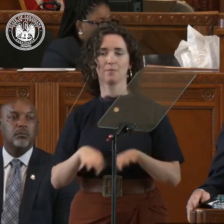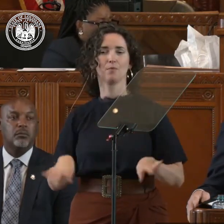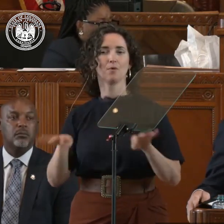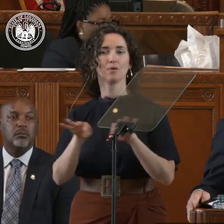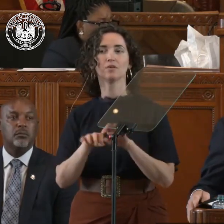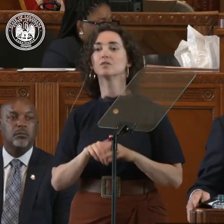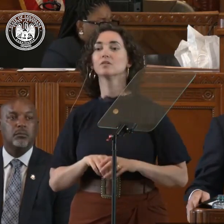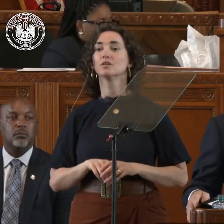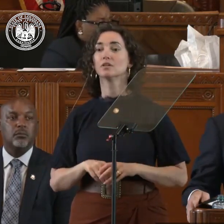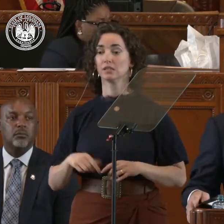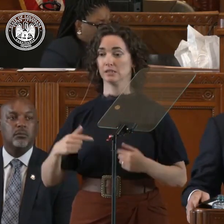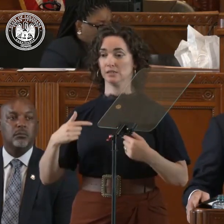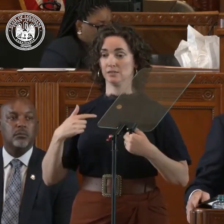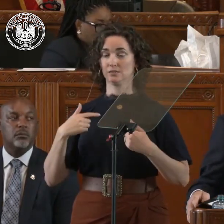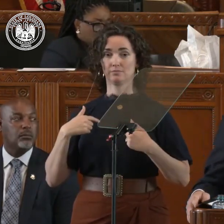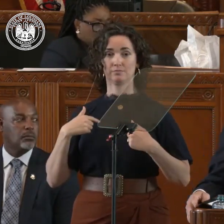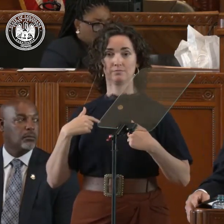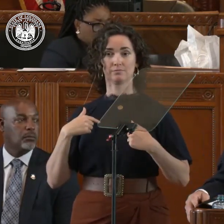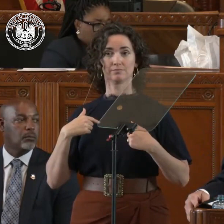journey